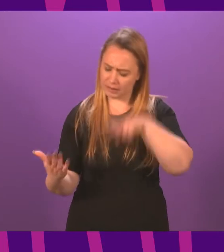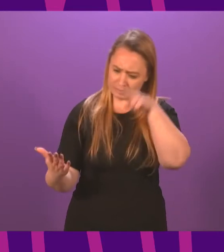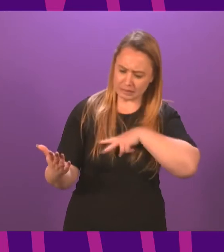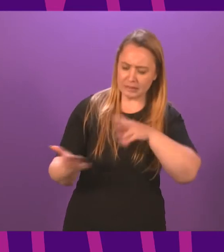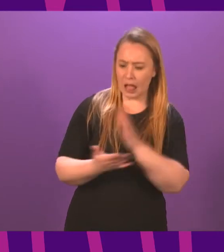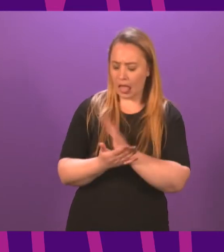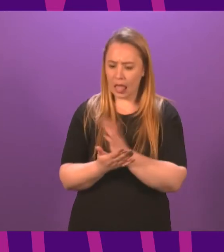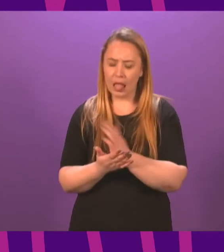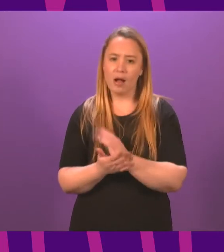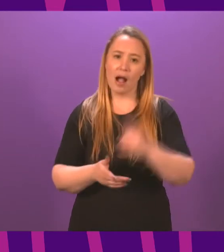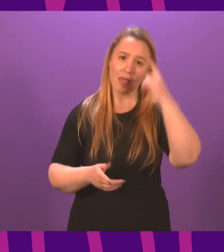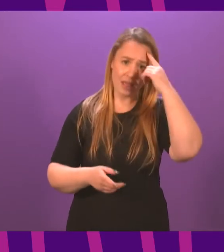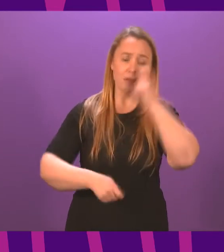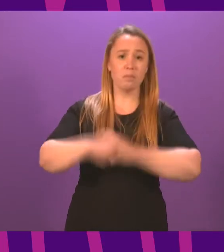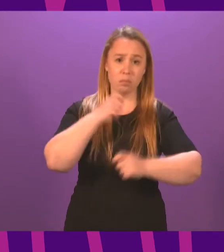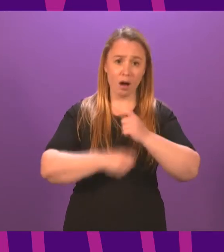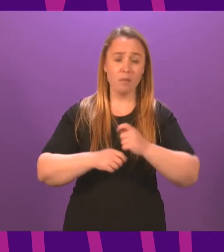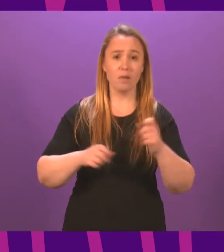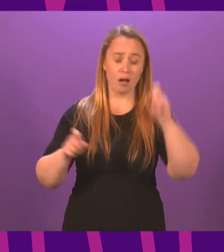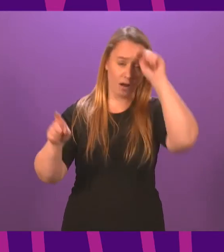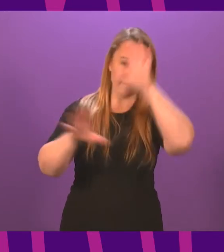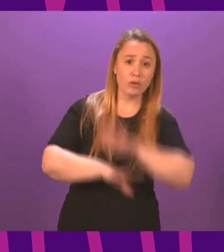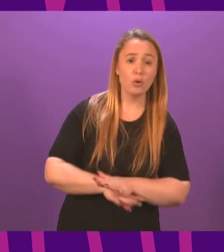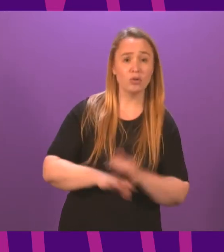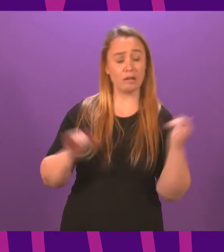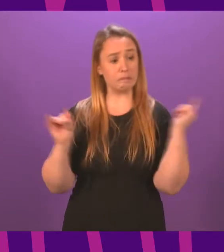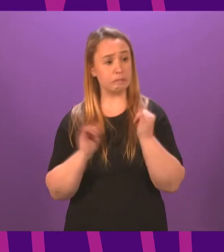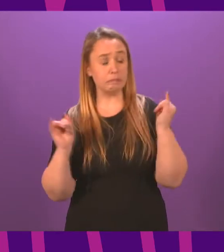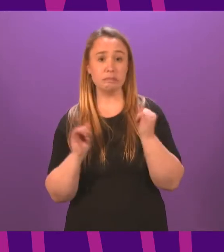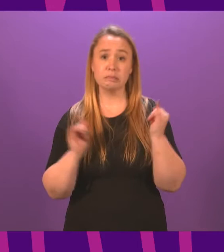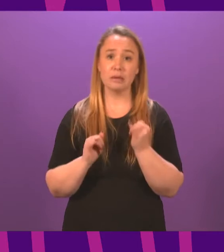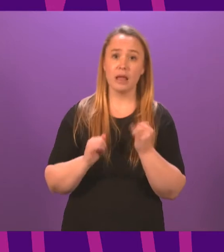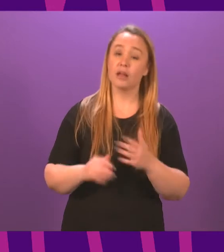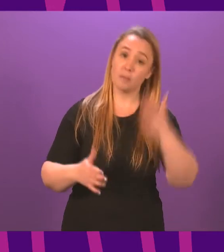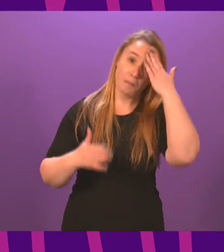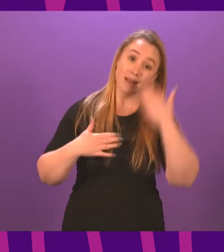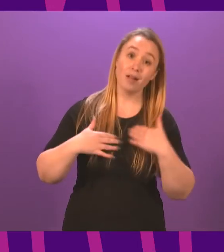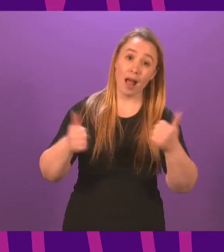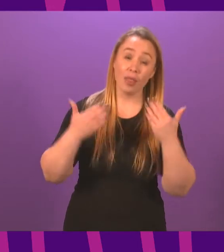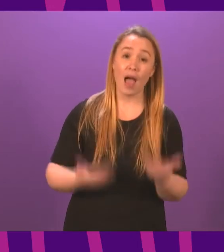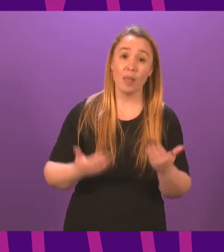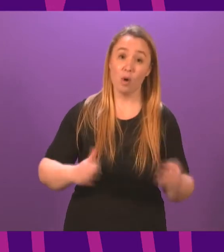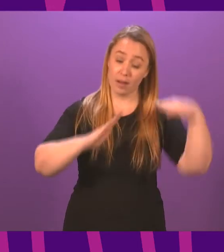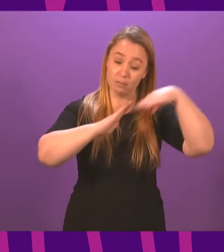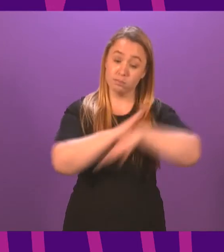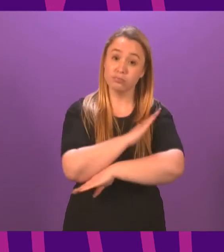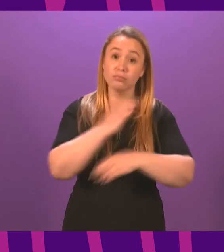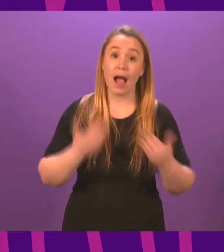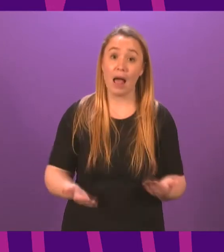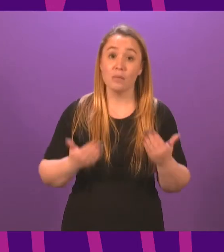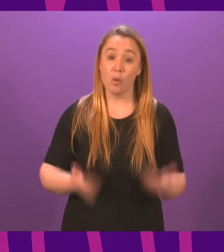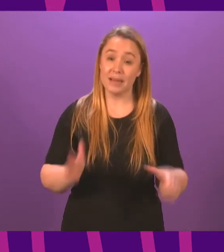I think it will create more distress for people at a time which is already difficult for people's mental health, as I know my colleague Annie Wells will